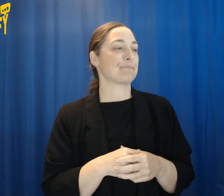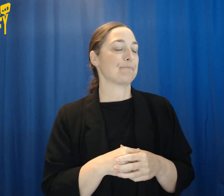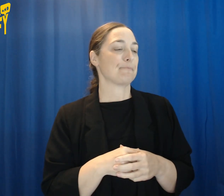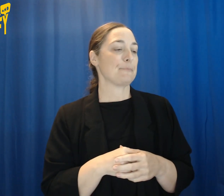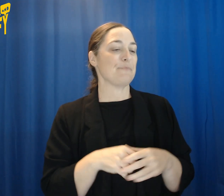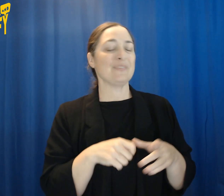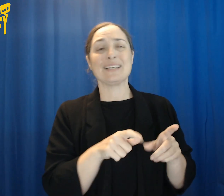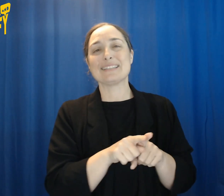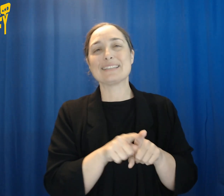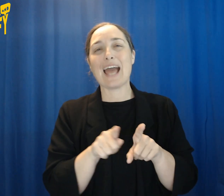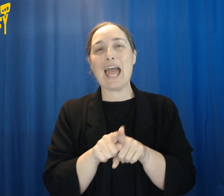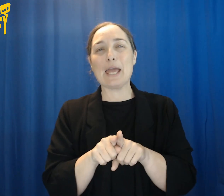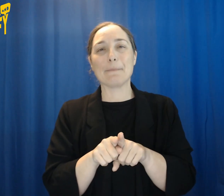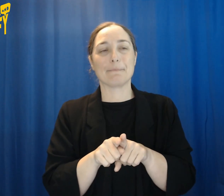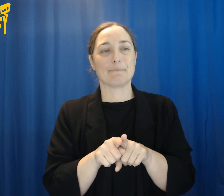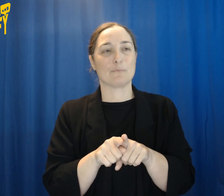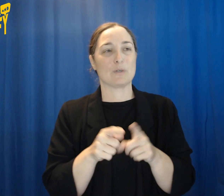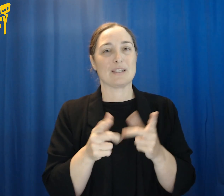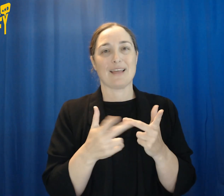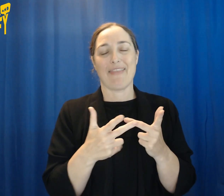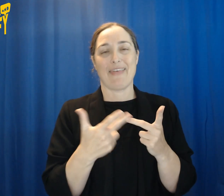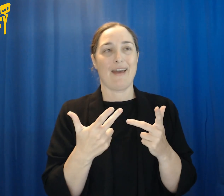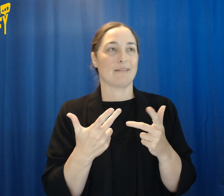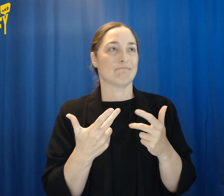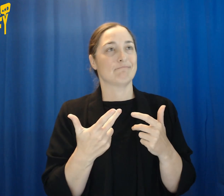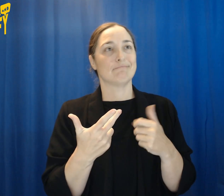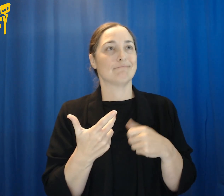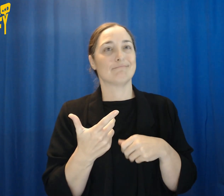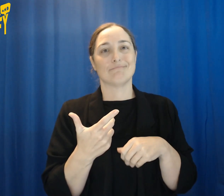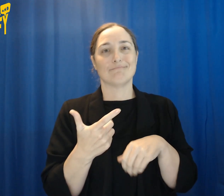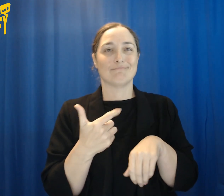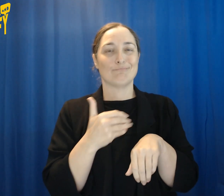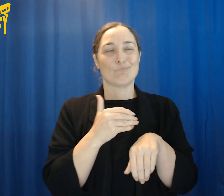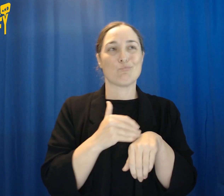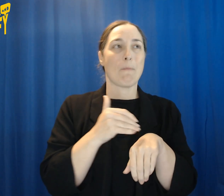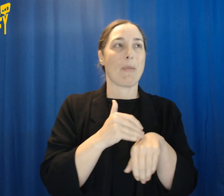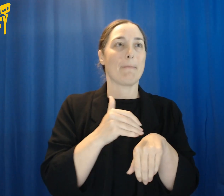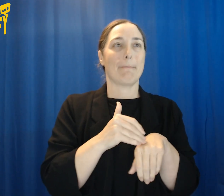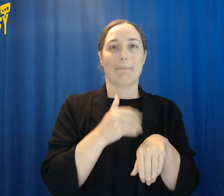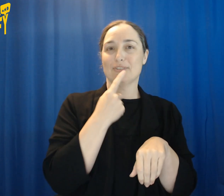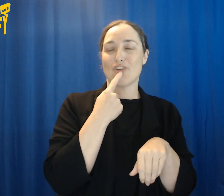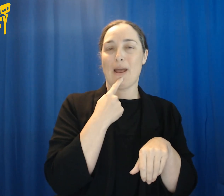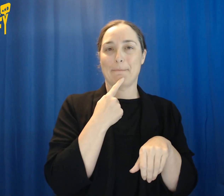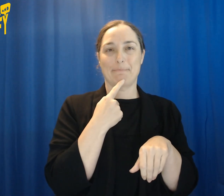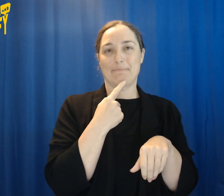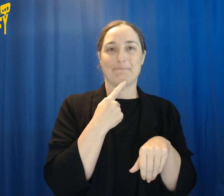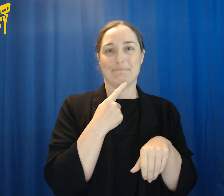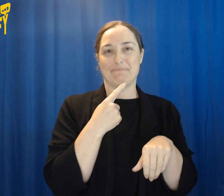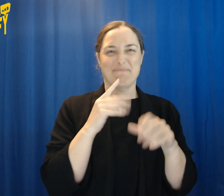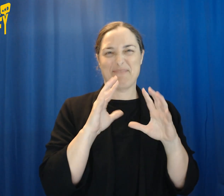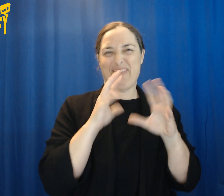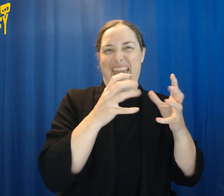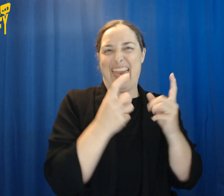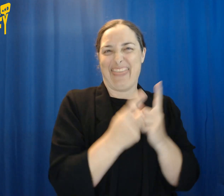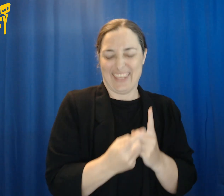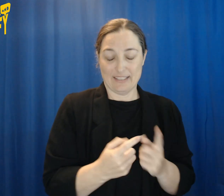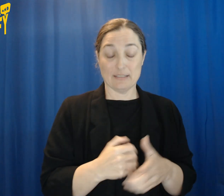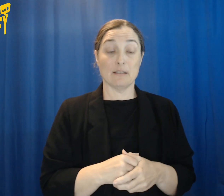with certain problematic fads. So the reason is that a lot of the punk I was into at the time was